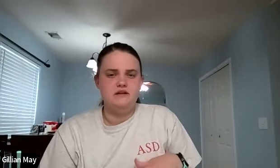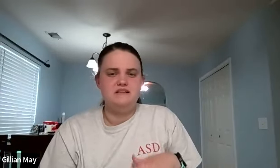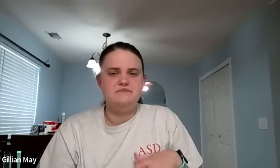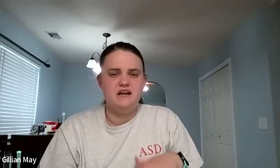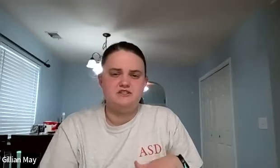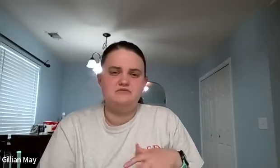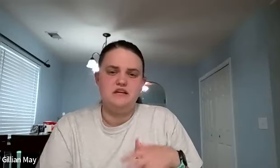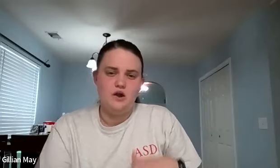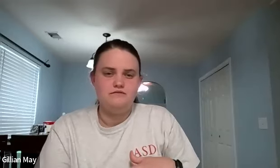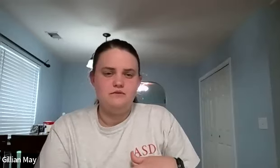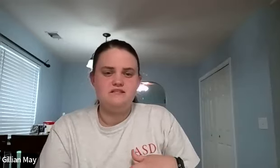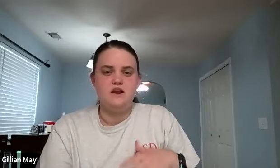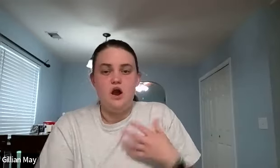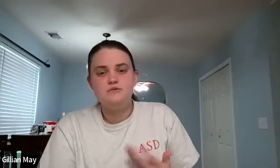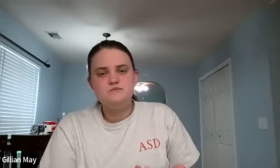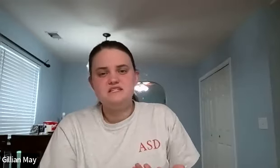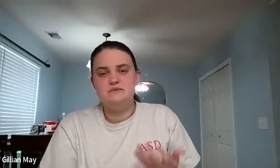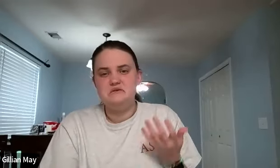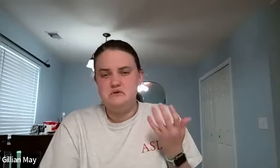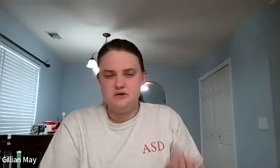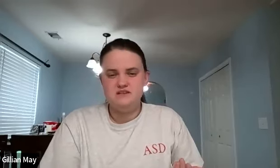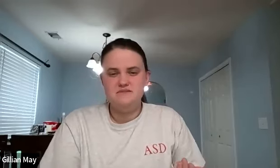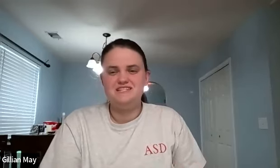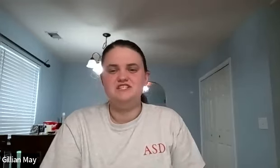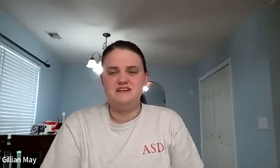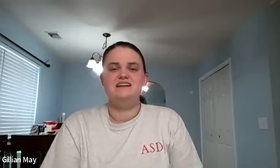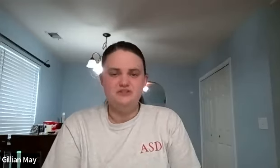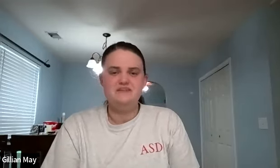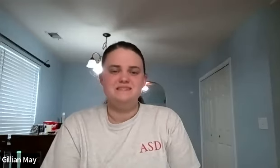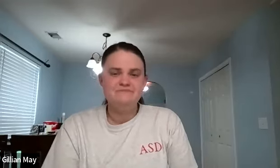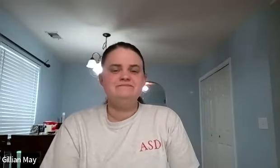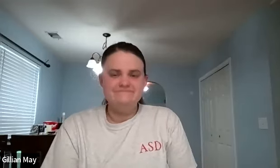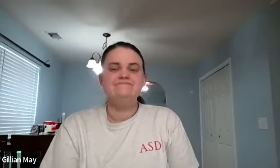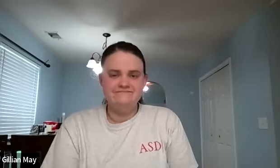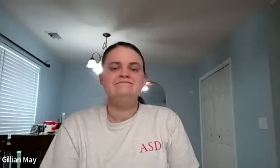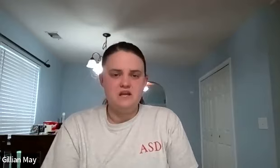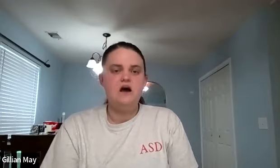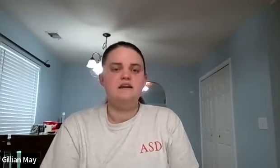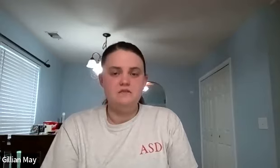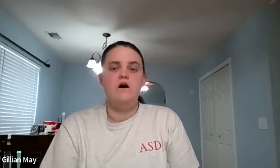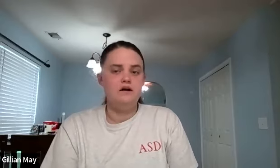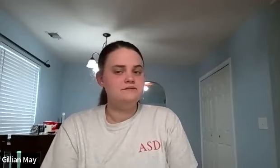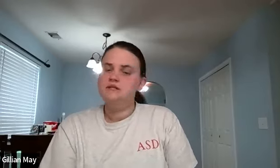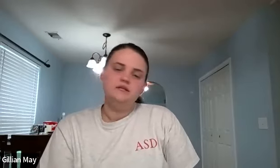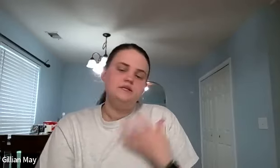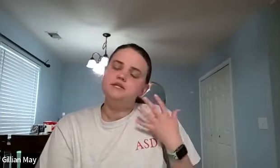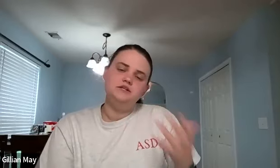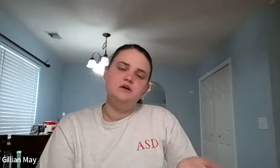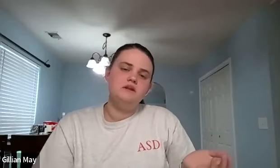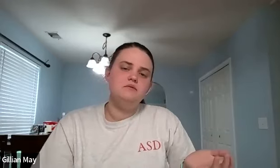realize can be actually really hurtful is like our response if we don't know something is just to kind of do this nodding along. You don't really want